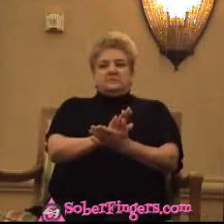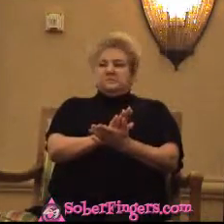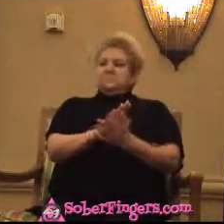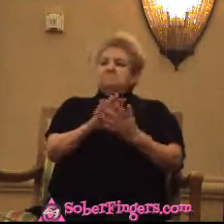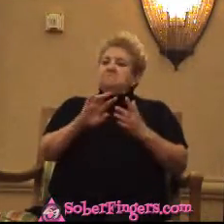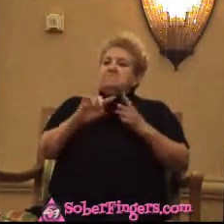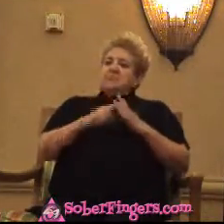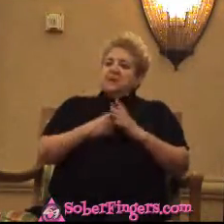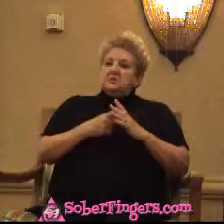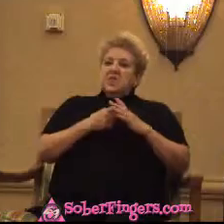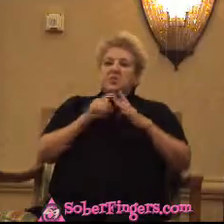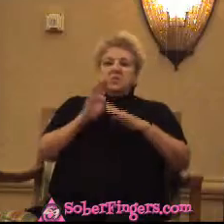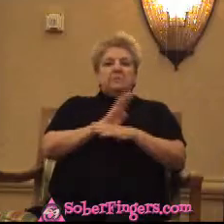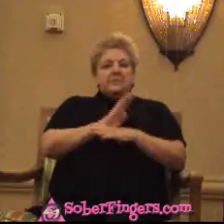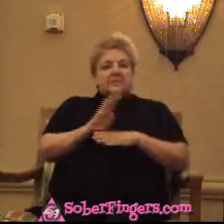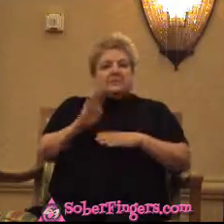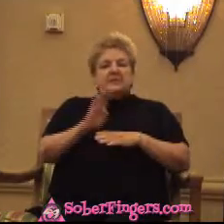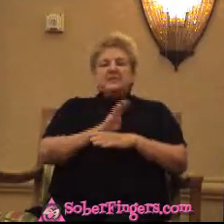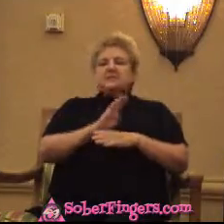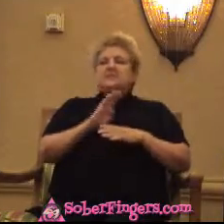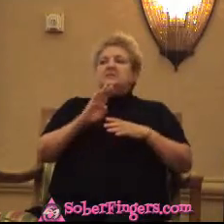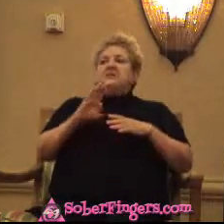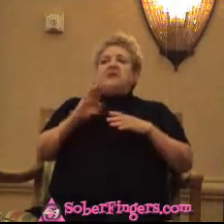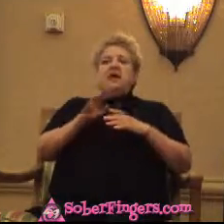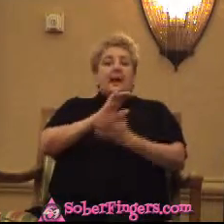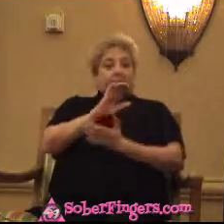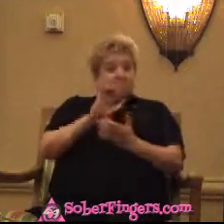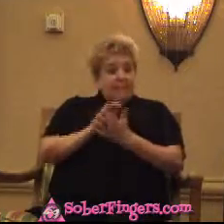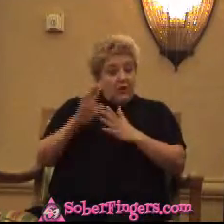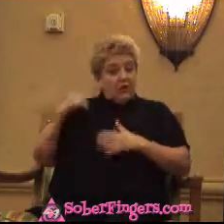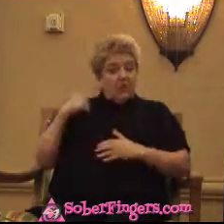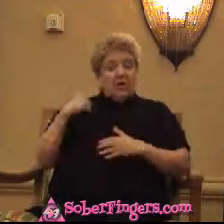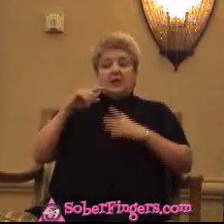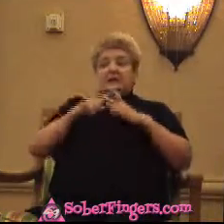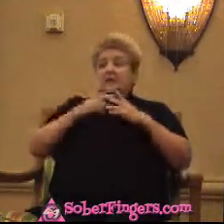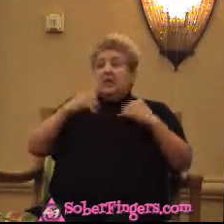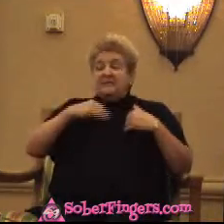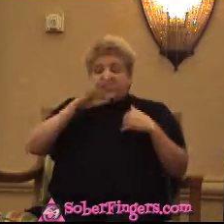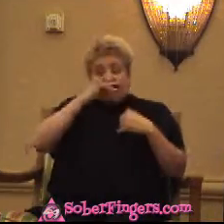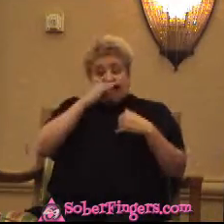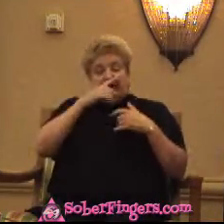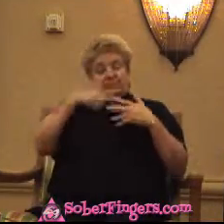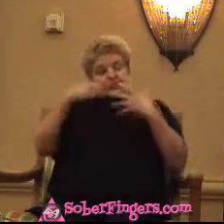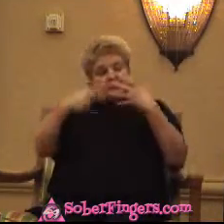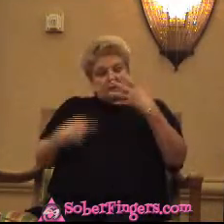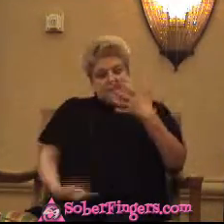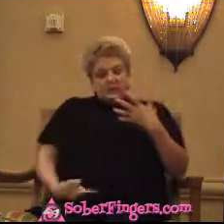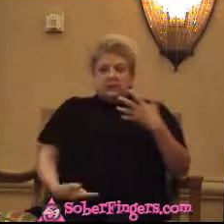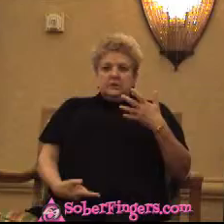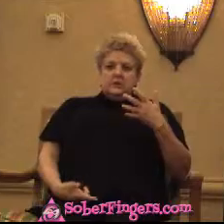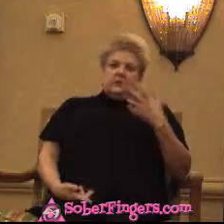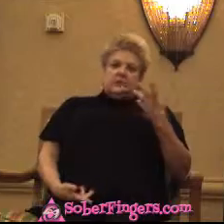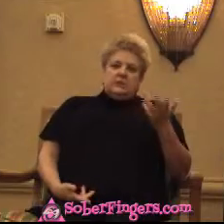doing deals, and I got married very young, and I started having kids, and I started doing all this stuff. And